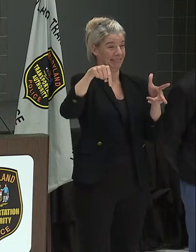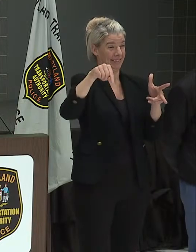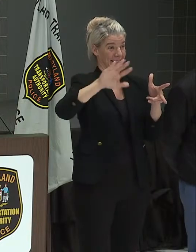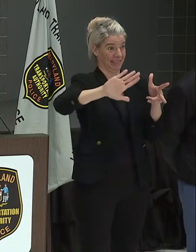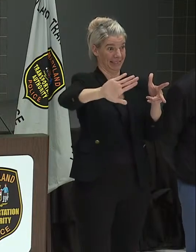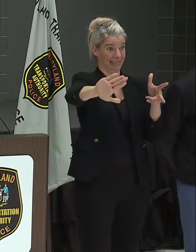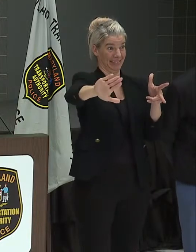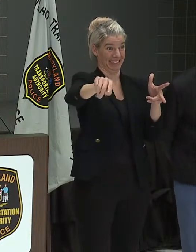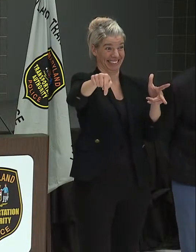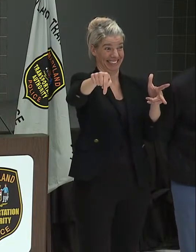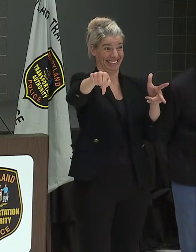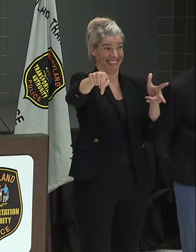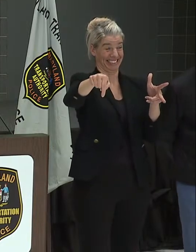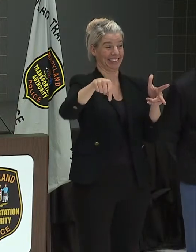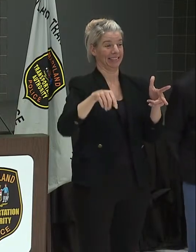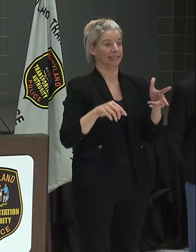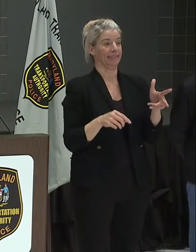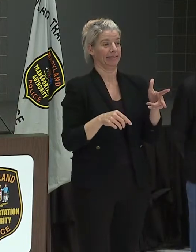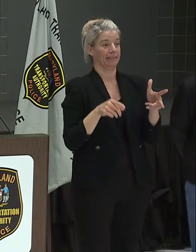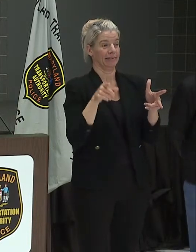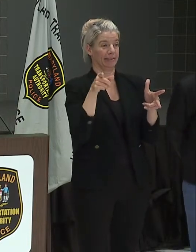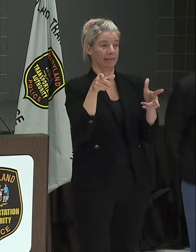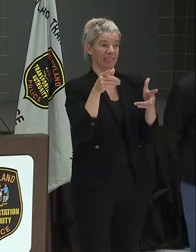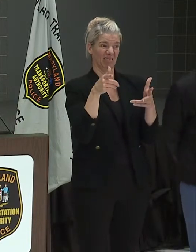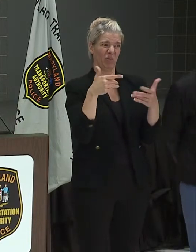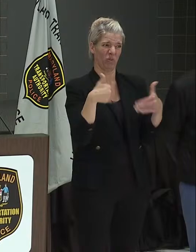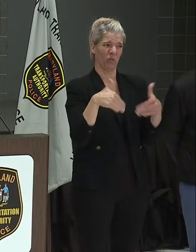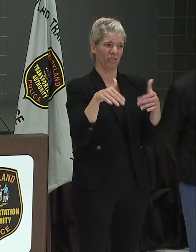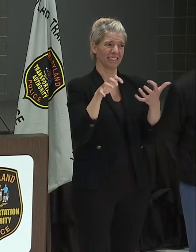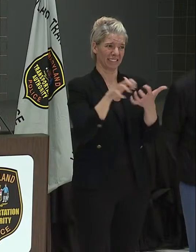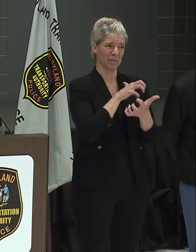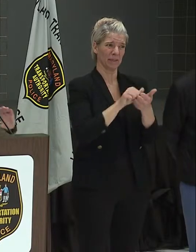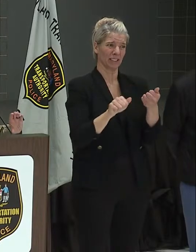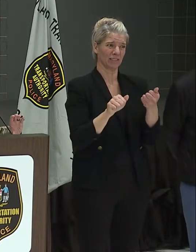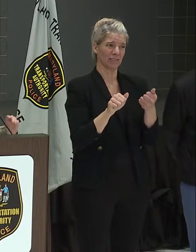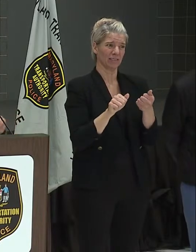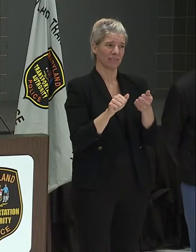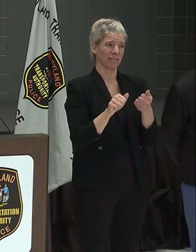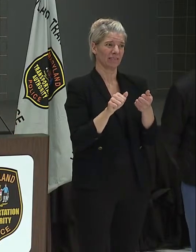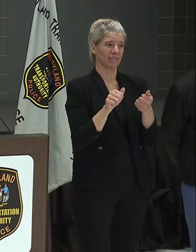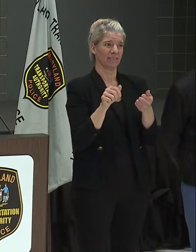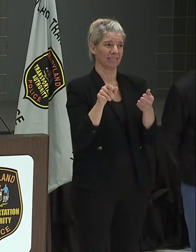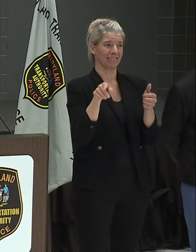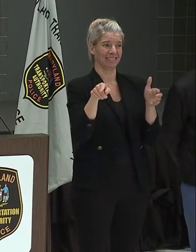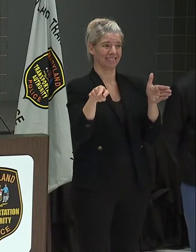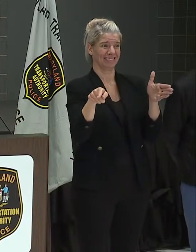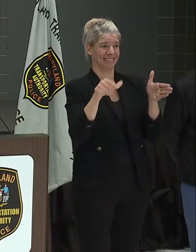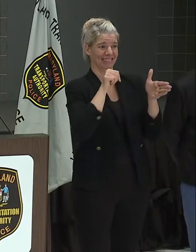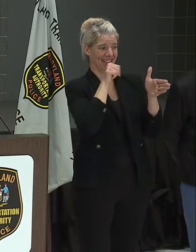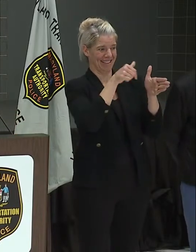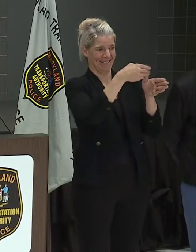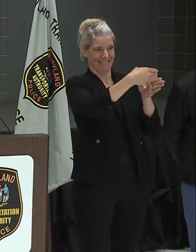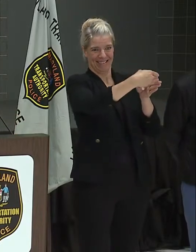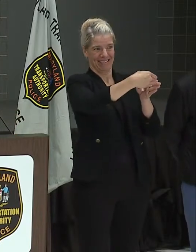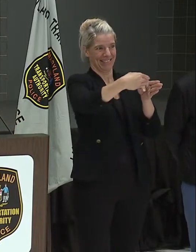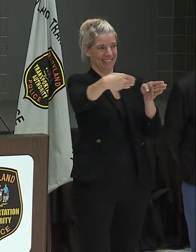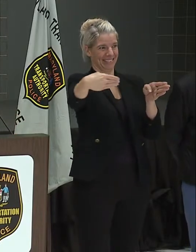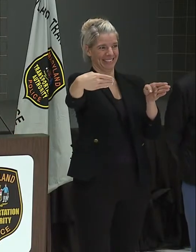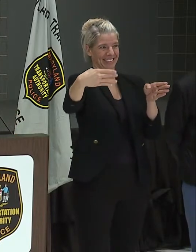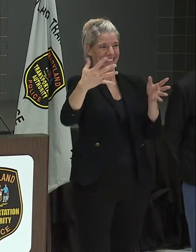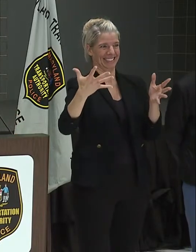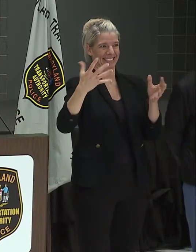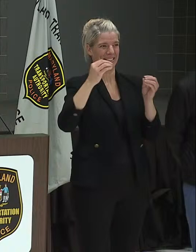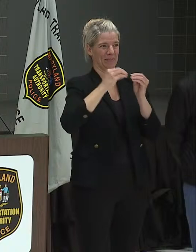vessel. There is some wreckage that wasn't one of those spans that goes straight into the water. It's hanging out and